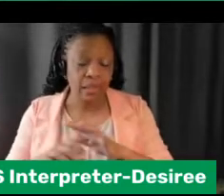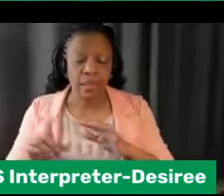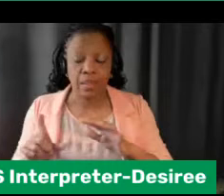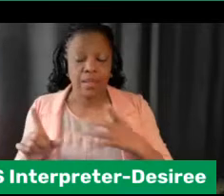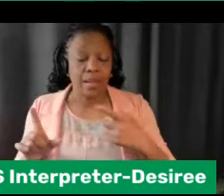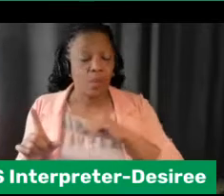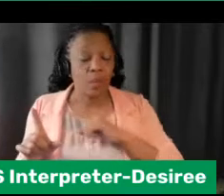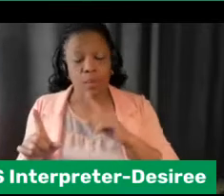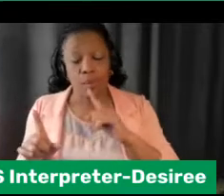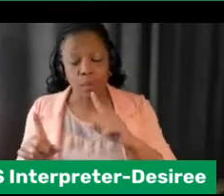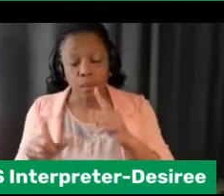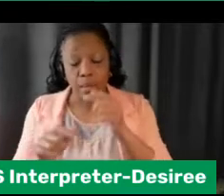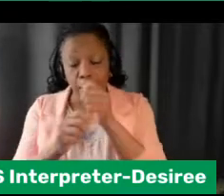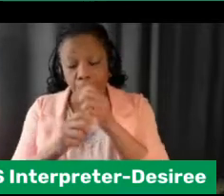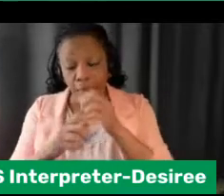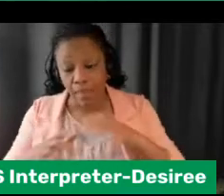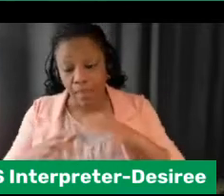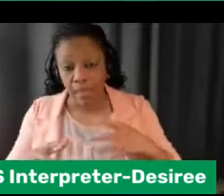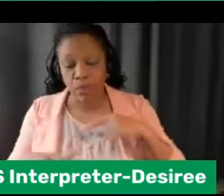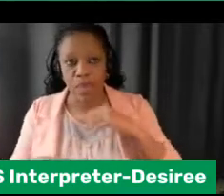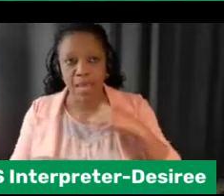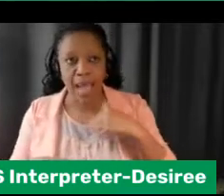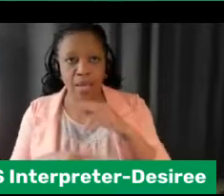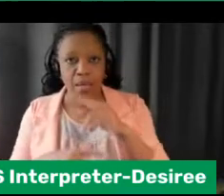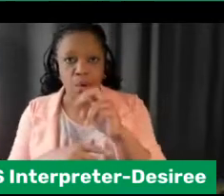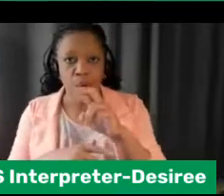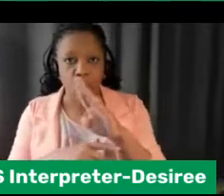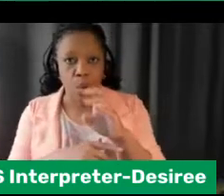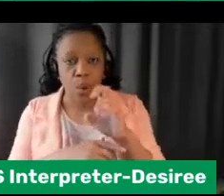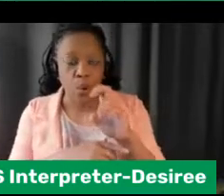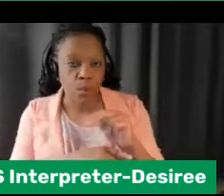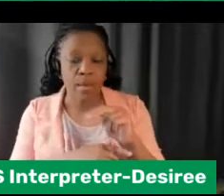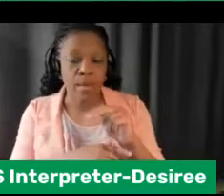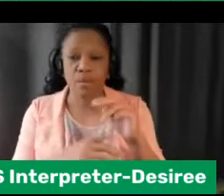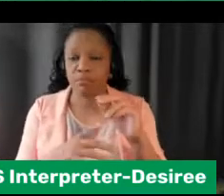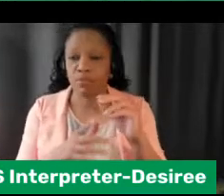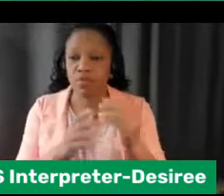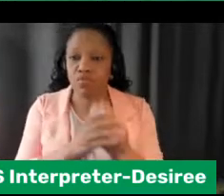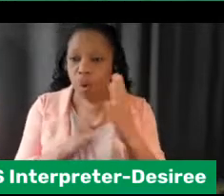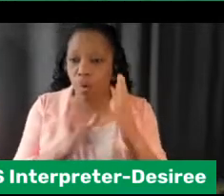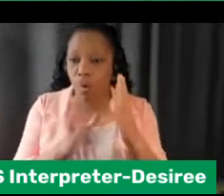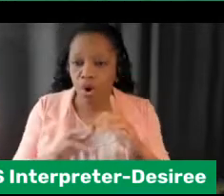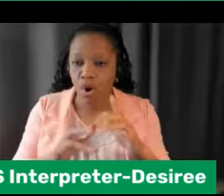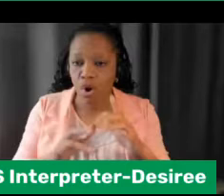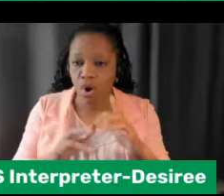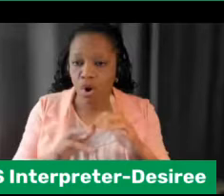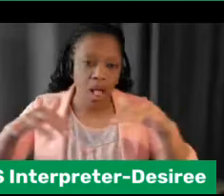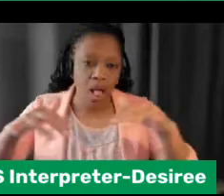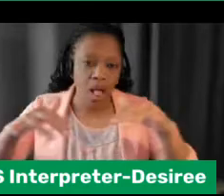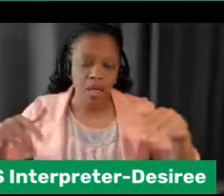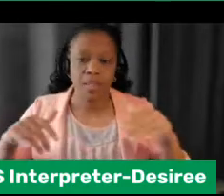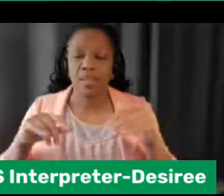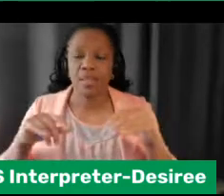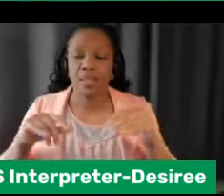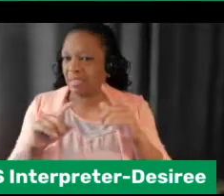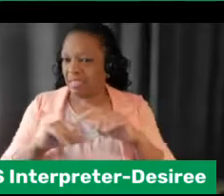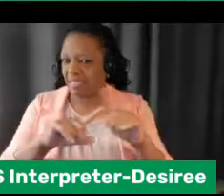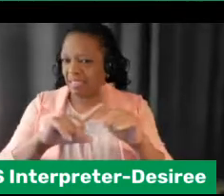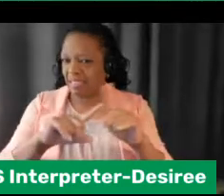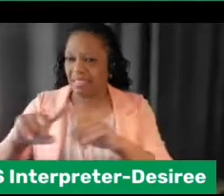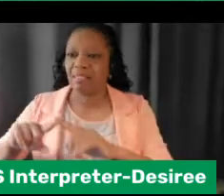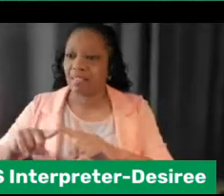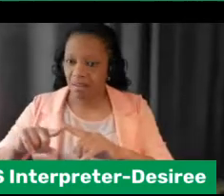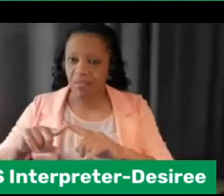blessed to have partners like Urban Growers Collective, Grow Greater Inglewood, the Chicago Food Policy Action Council, who were interested